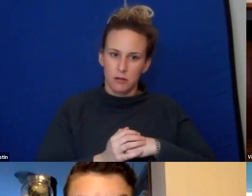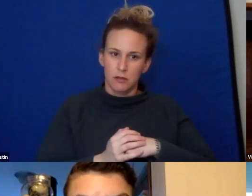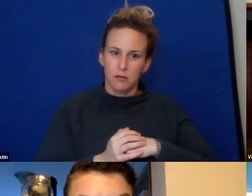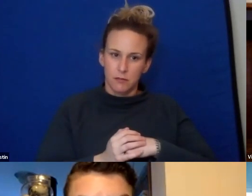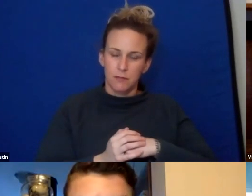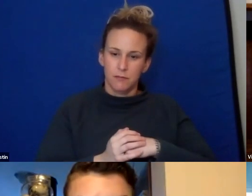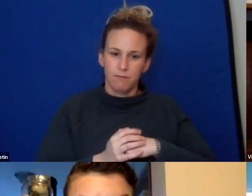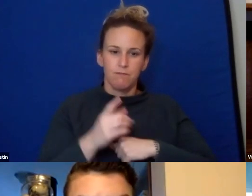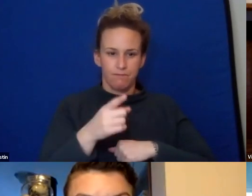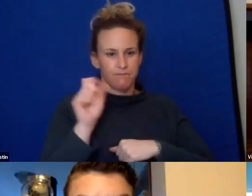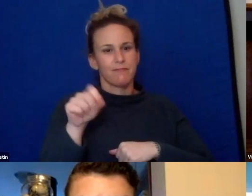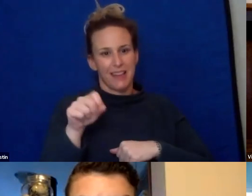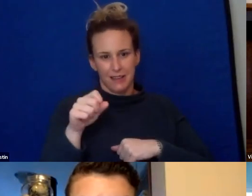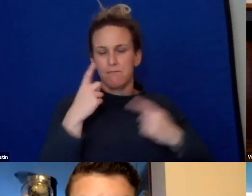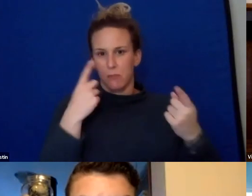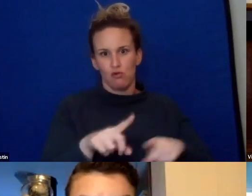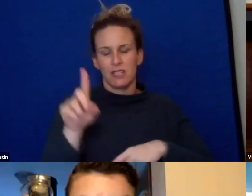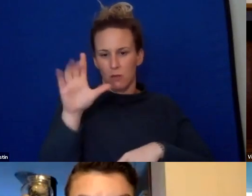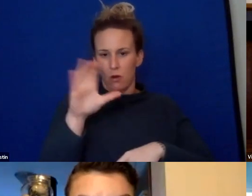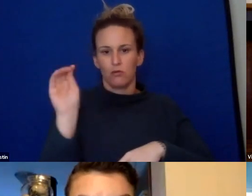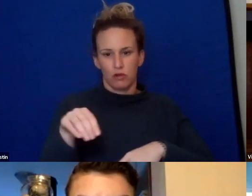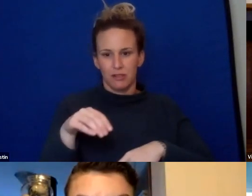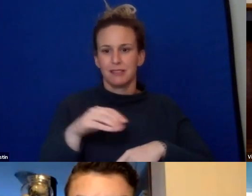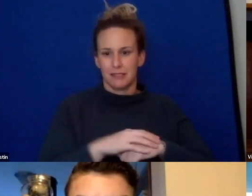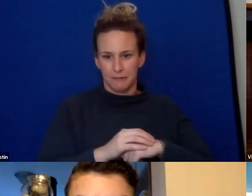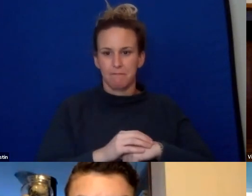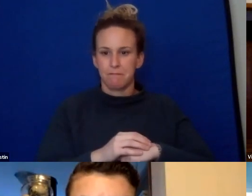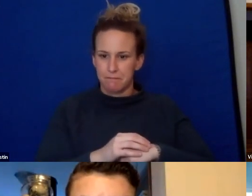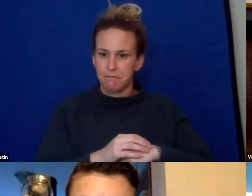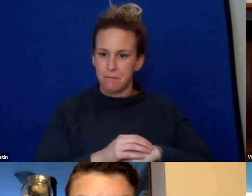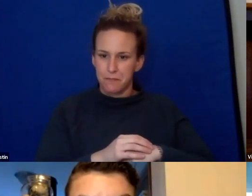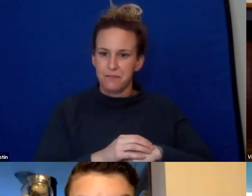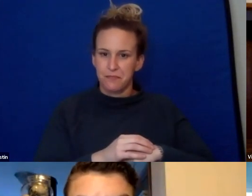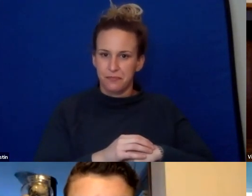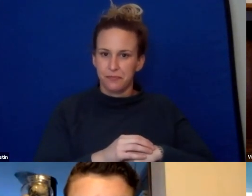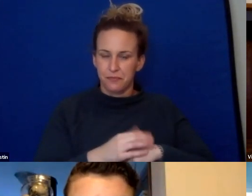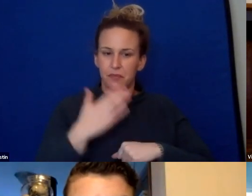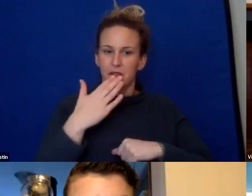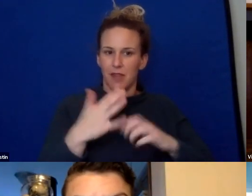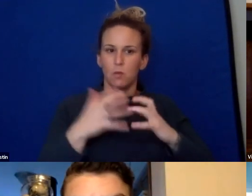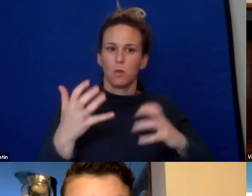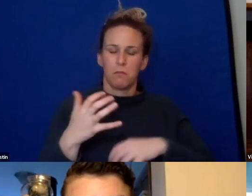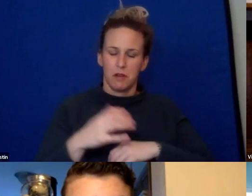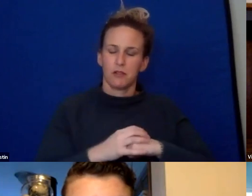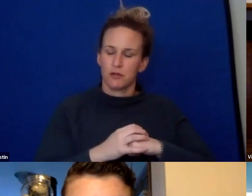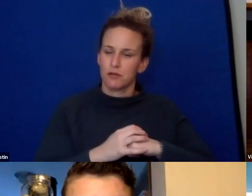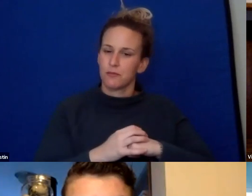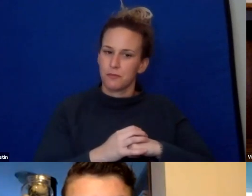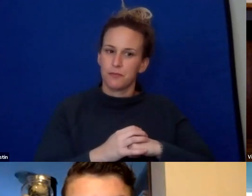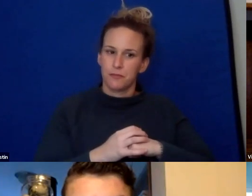yeah i want to echo 100 what jess and vic said and thank you so much dr dennis for your comment